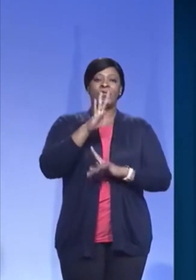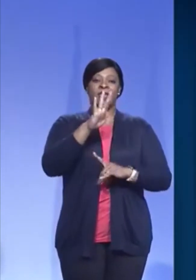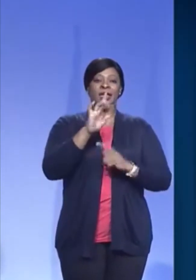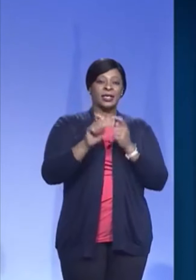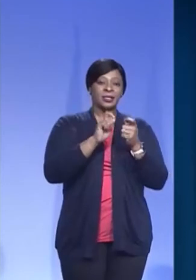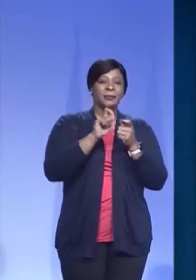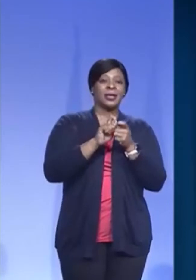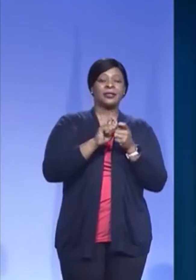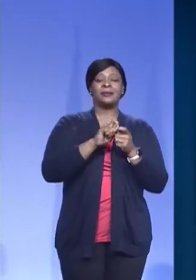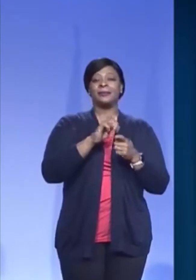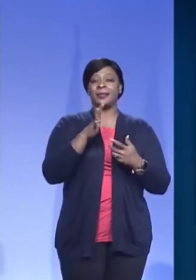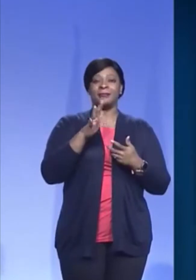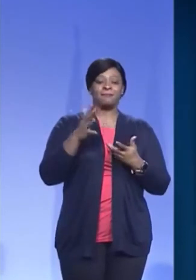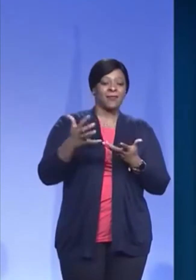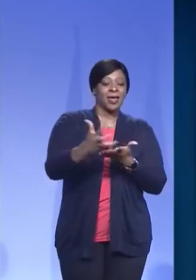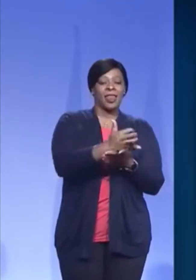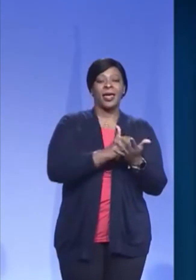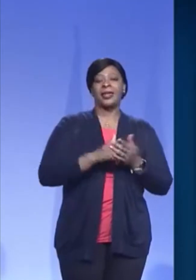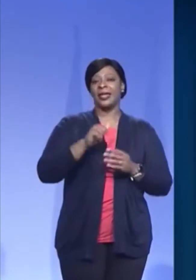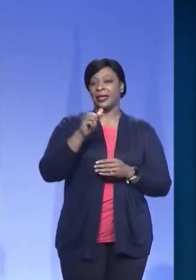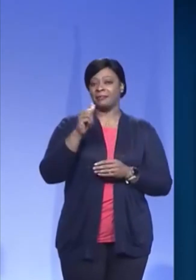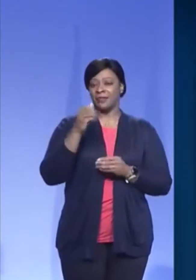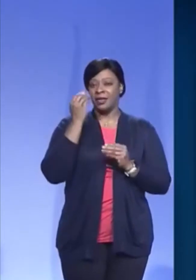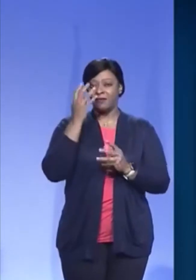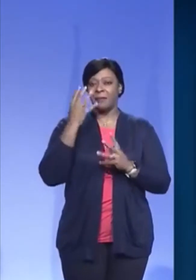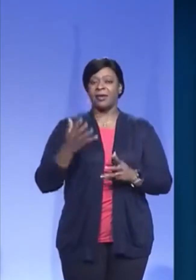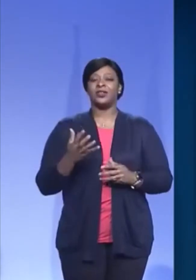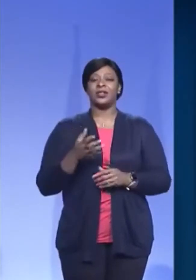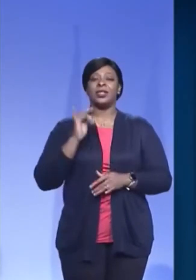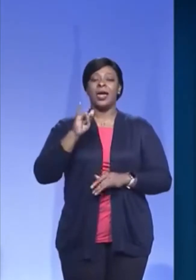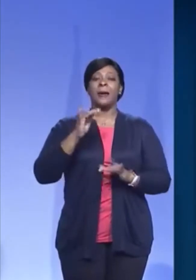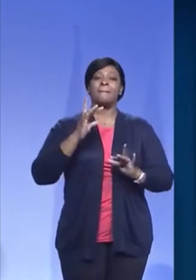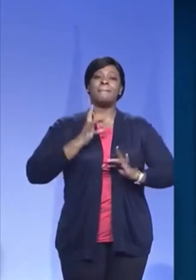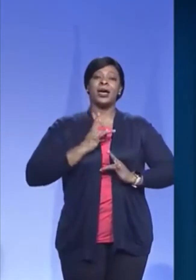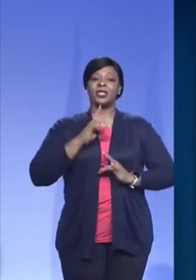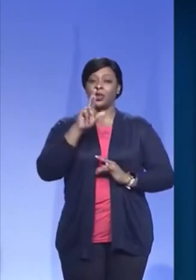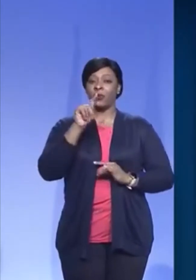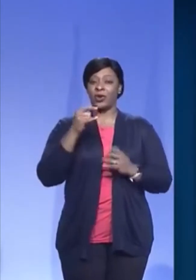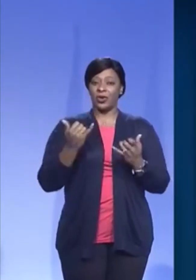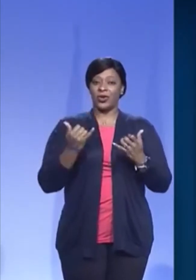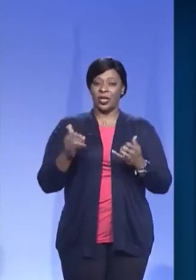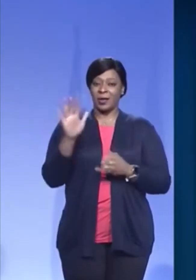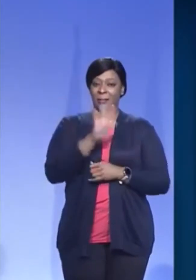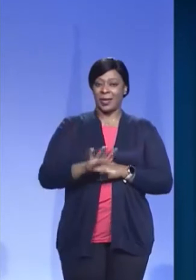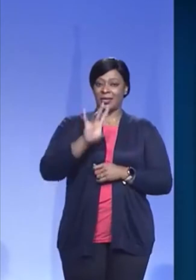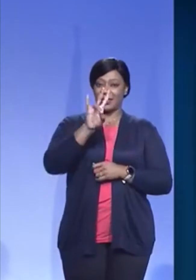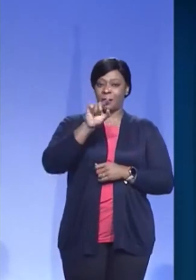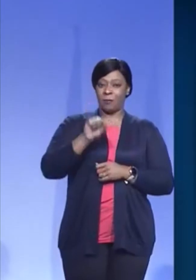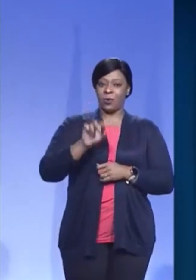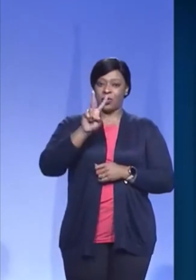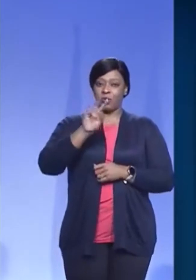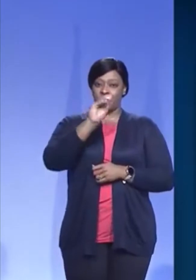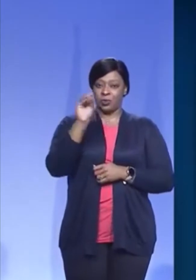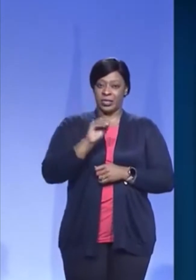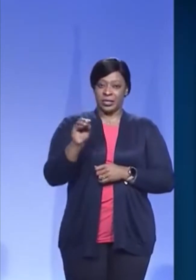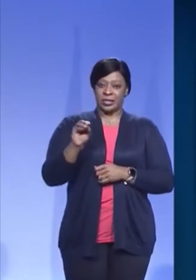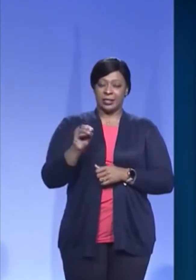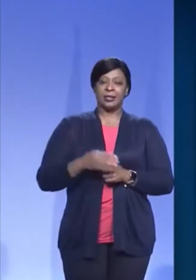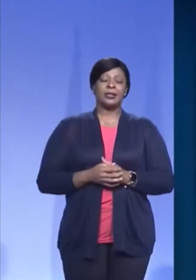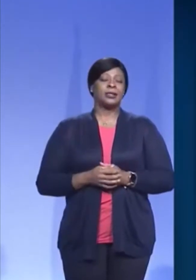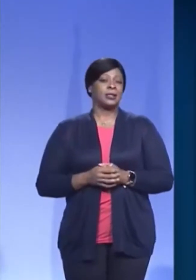of collection. Overall, our test positivity rate right now is running about 7.2%.